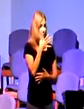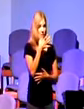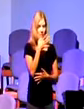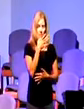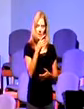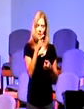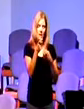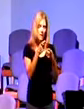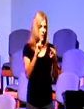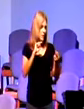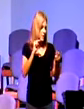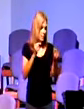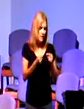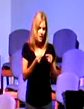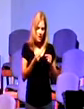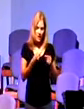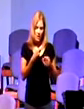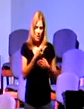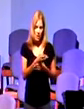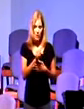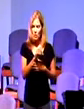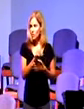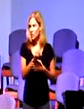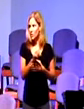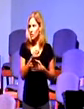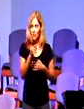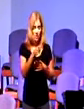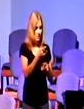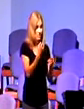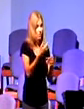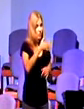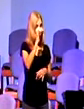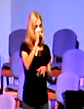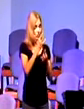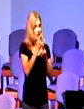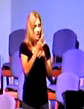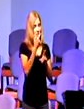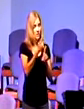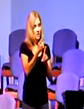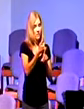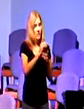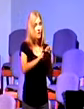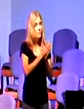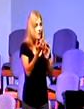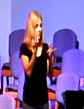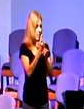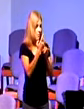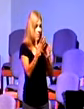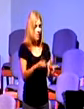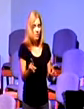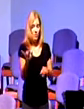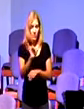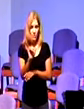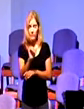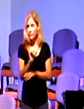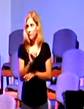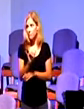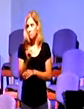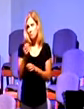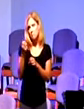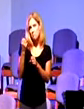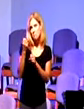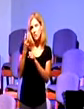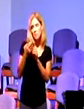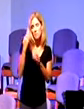not deal with the pain and the loss. So she turned to drinking herself and eventually became an alcoholic too. A couple years down